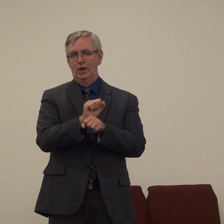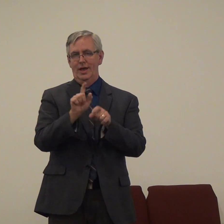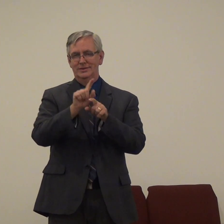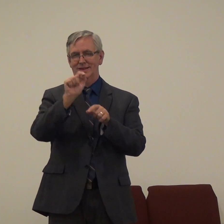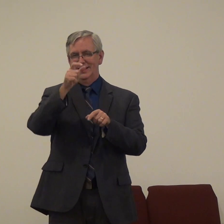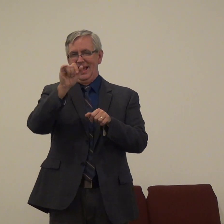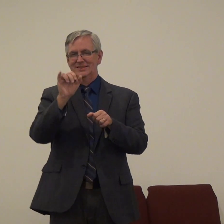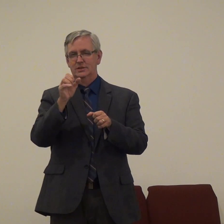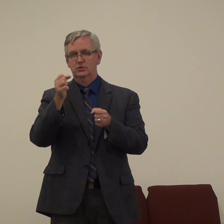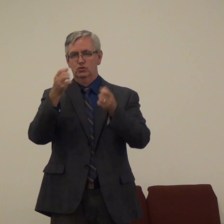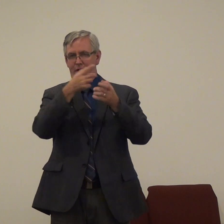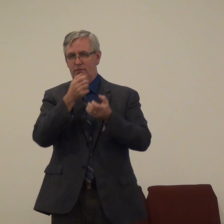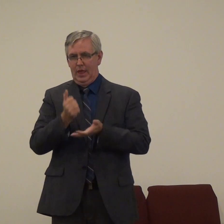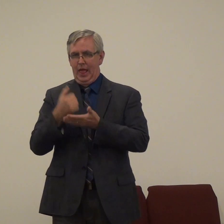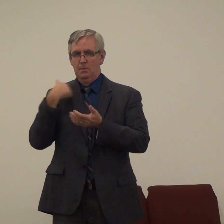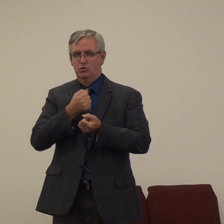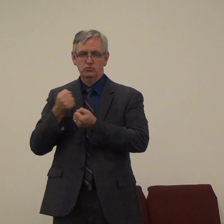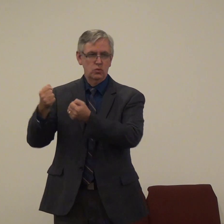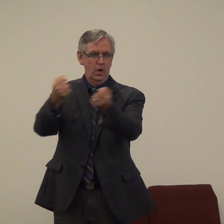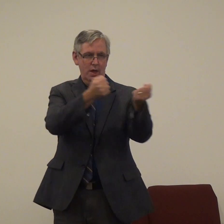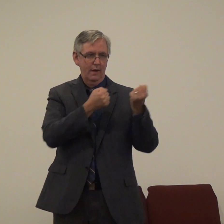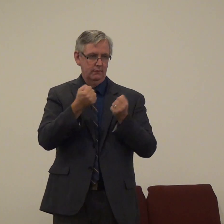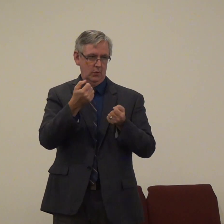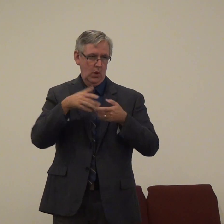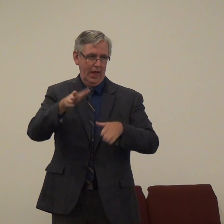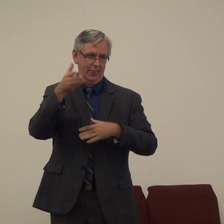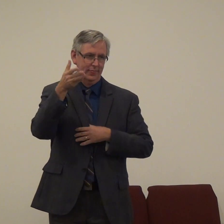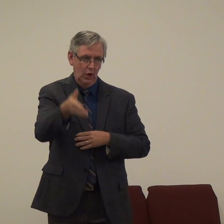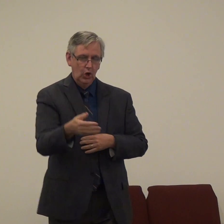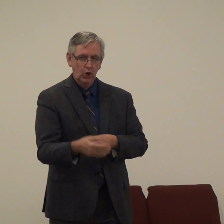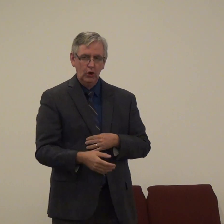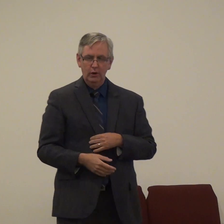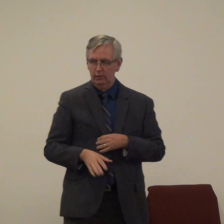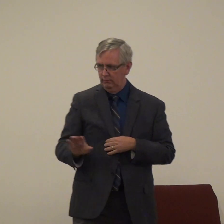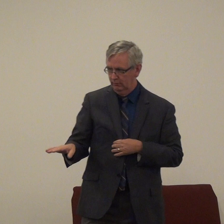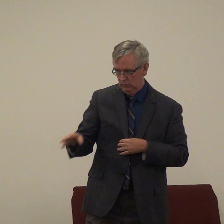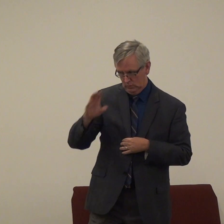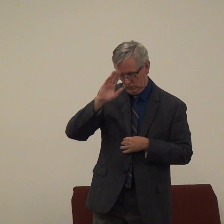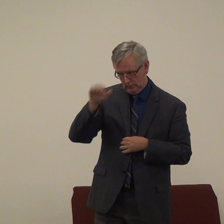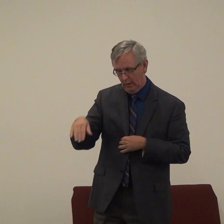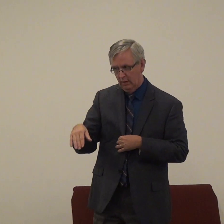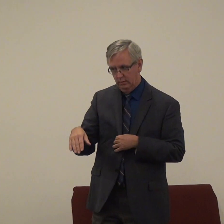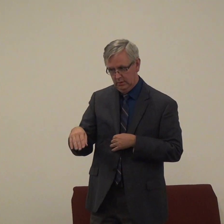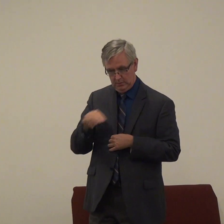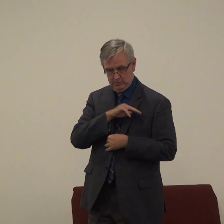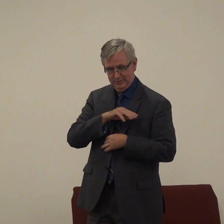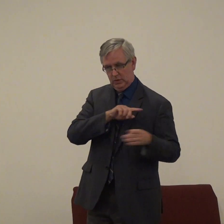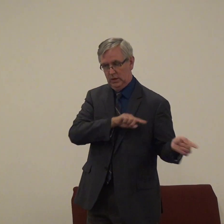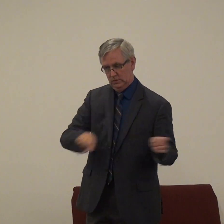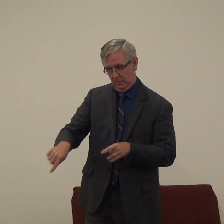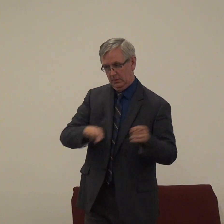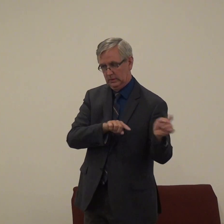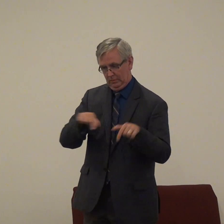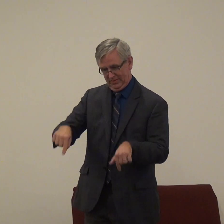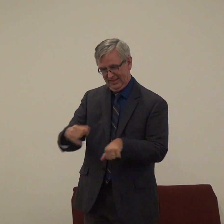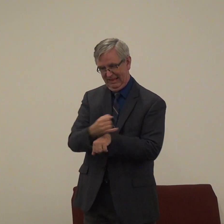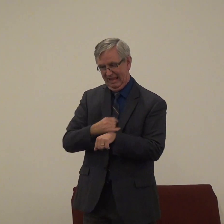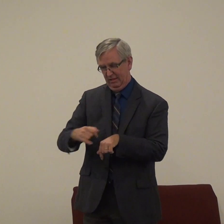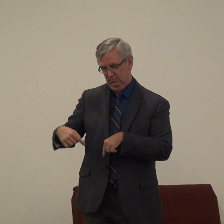that had happened. There's a guy in one of those churches that works as a taxi driver with a lot of help to us while we were there. Joseph said,